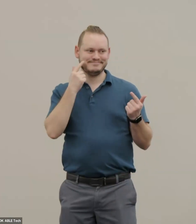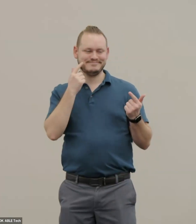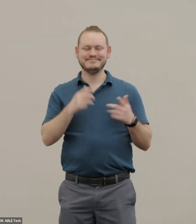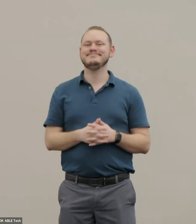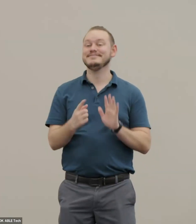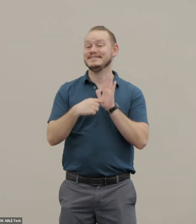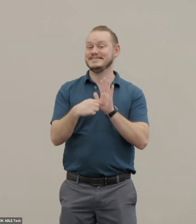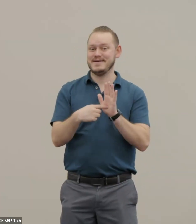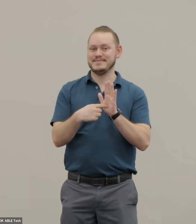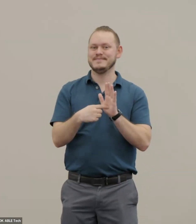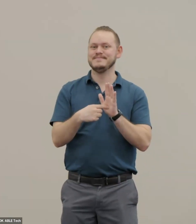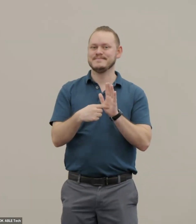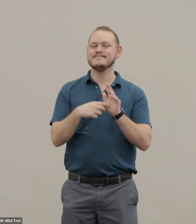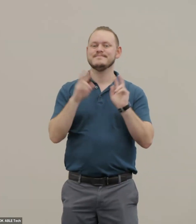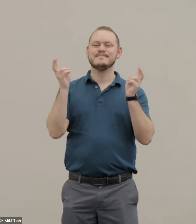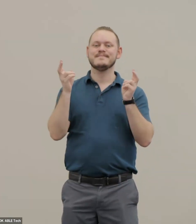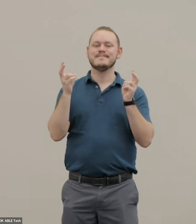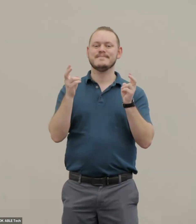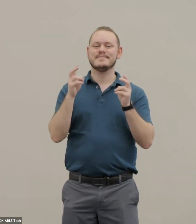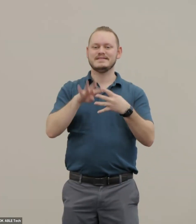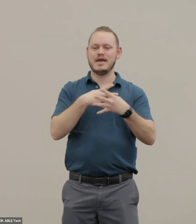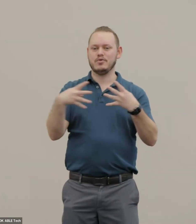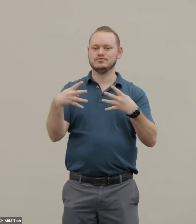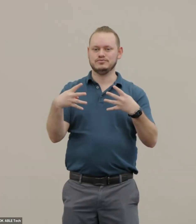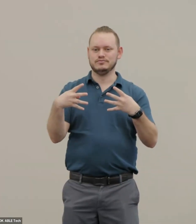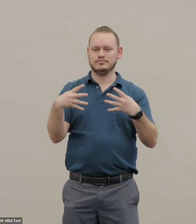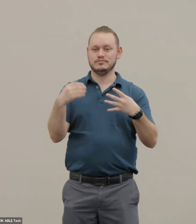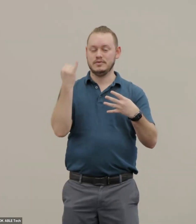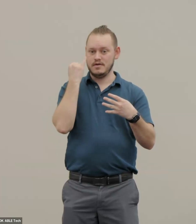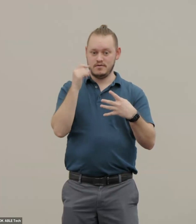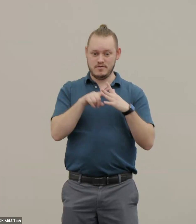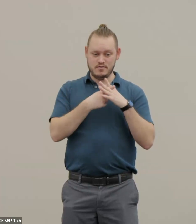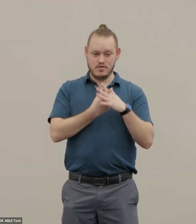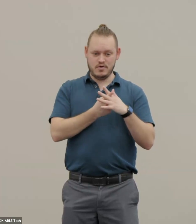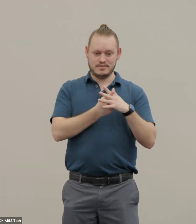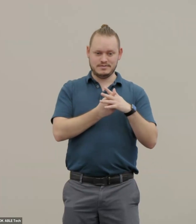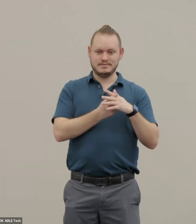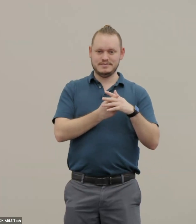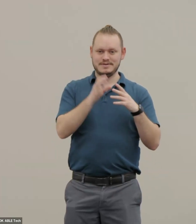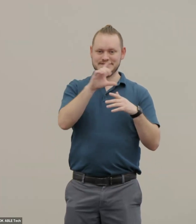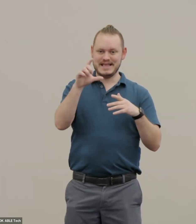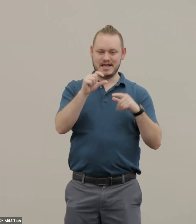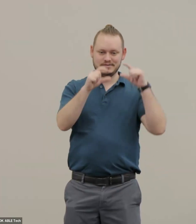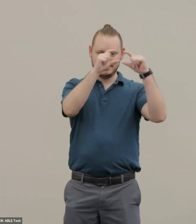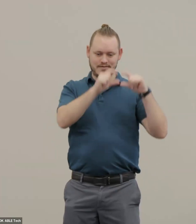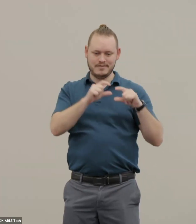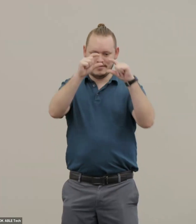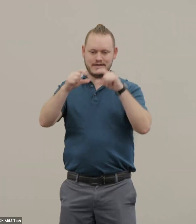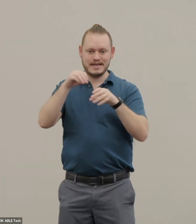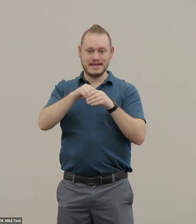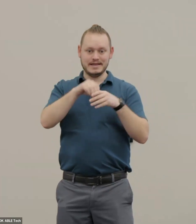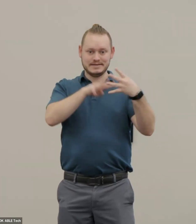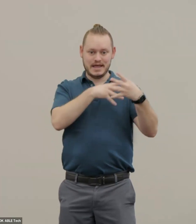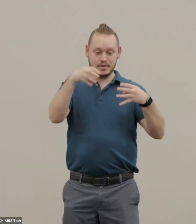And one example is in the case of tables. If you start merging cells in a table in Word,